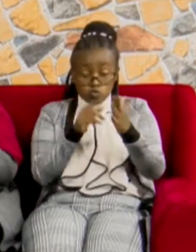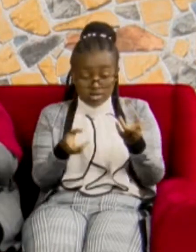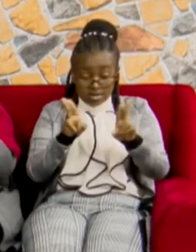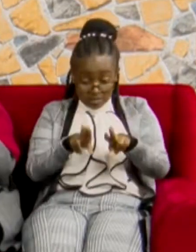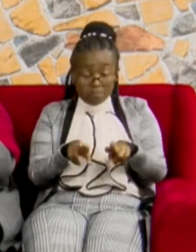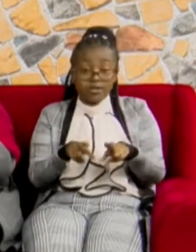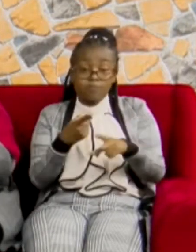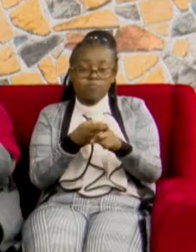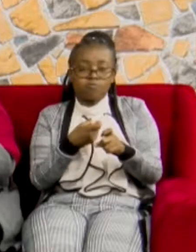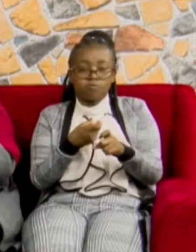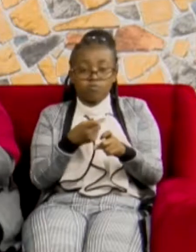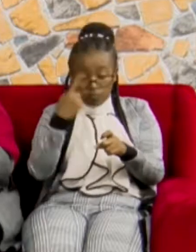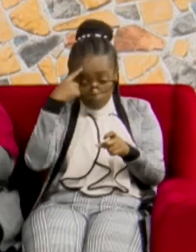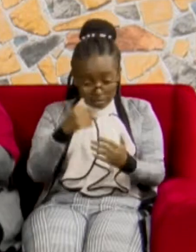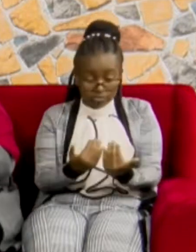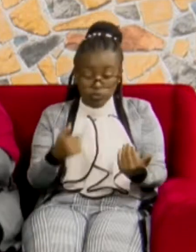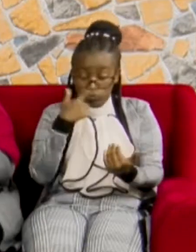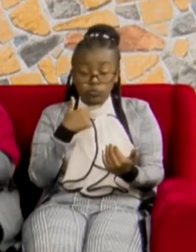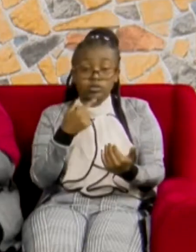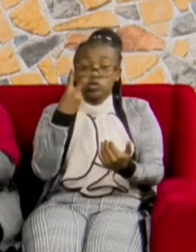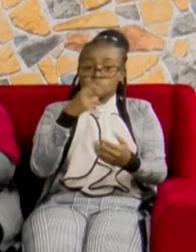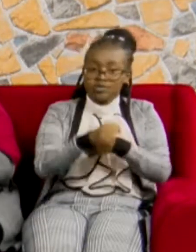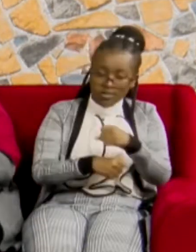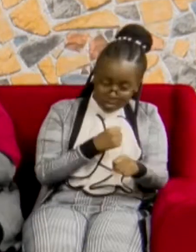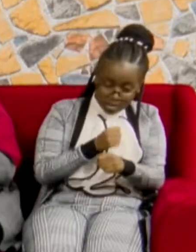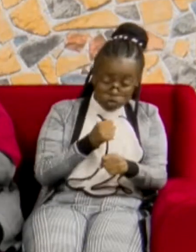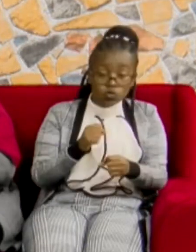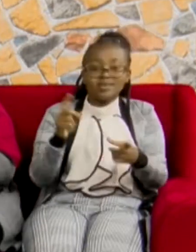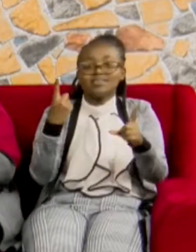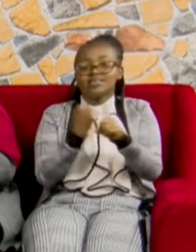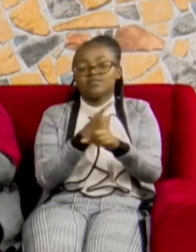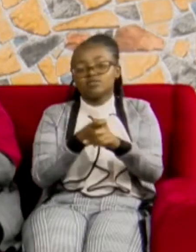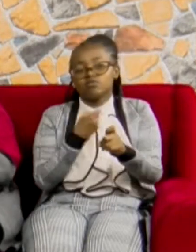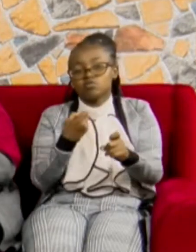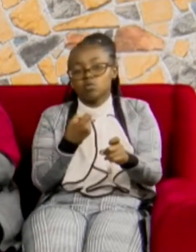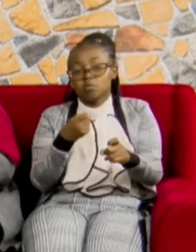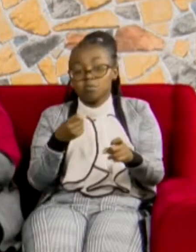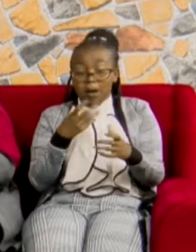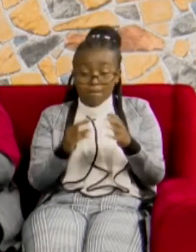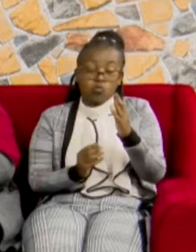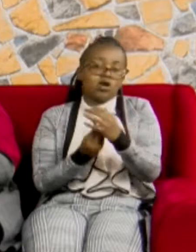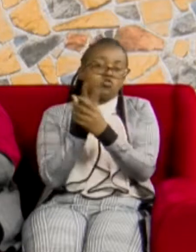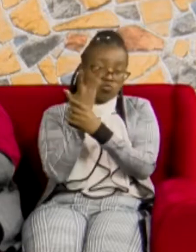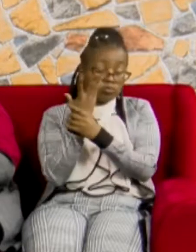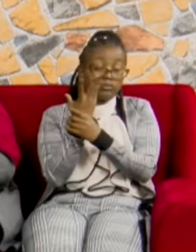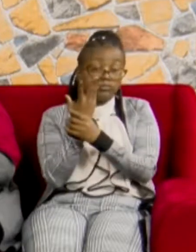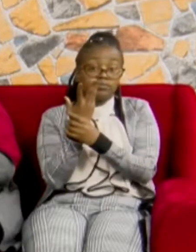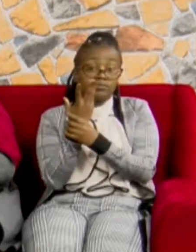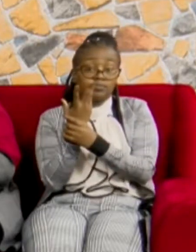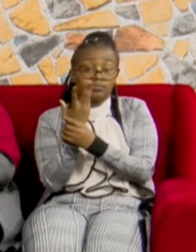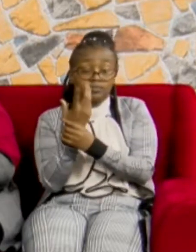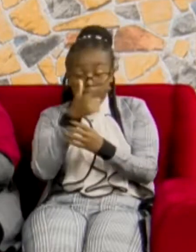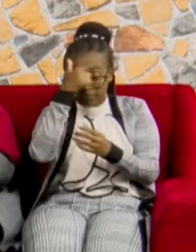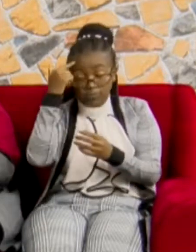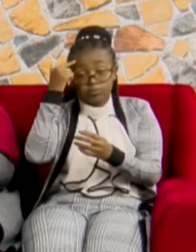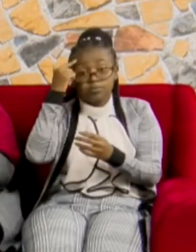happening for a child who is, let's say, a 3-year-old is going to be different from an adolescent, because it's a